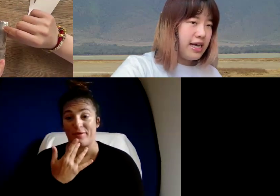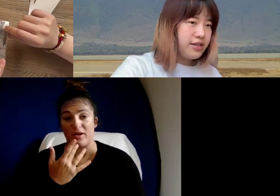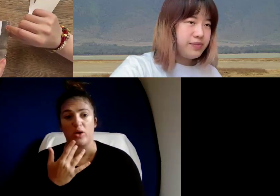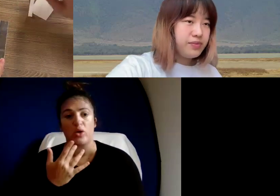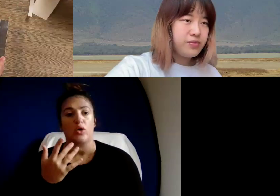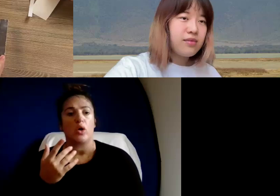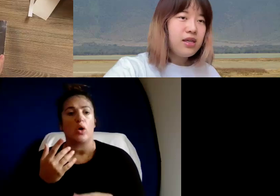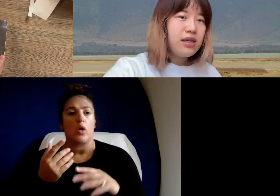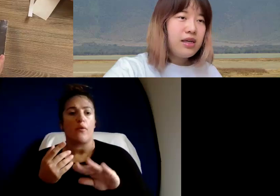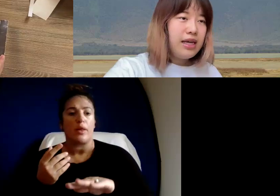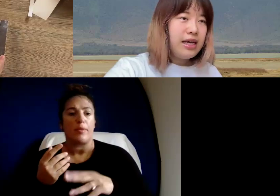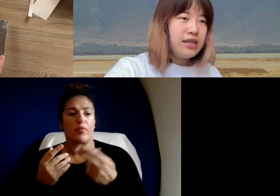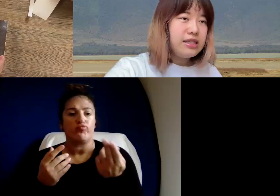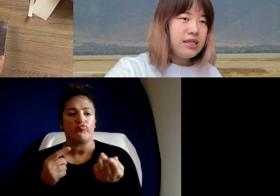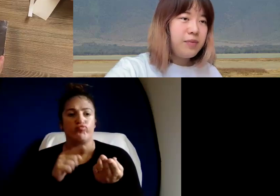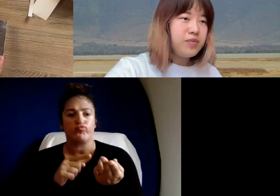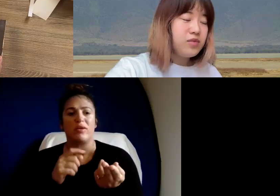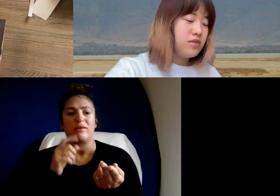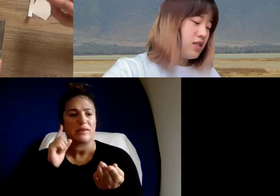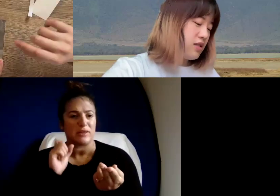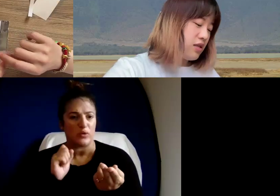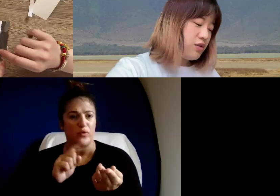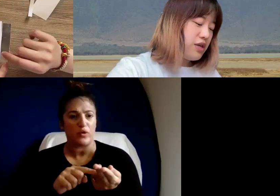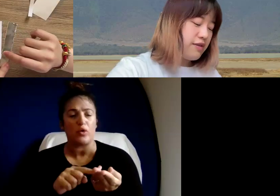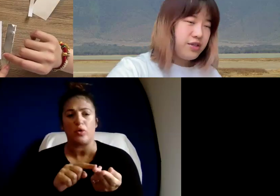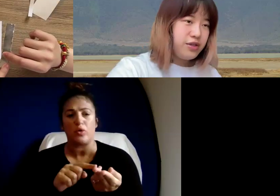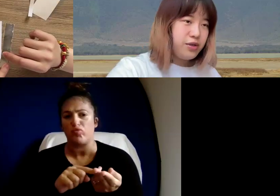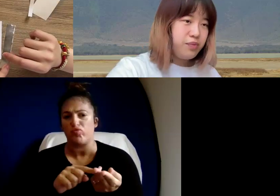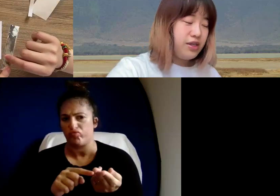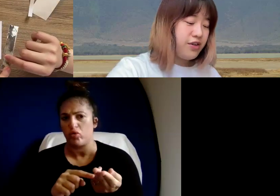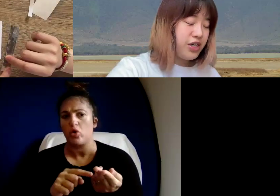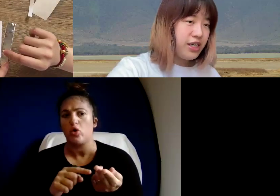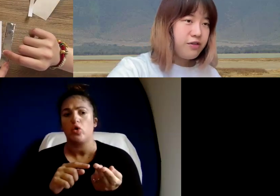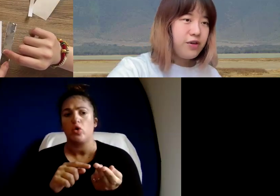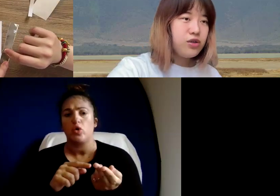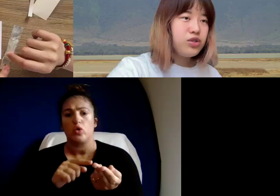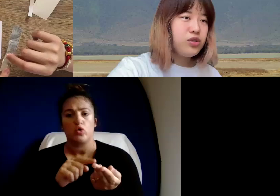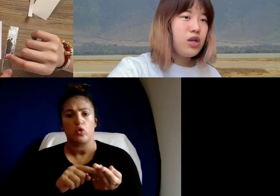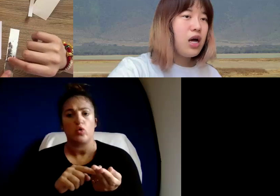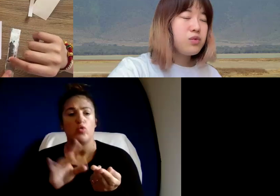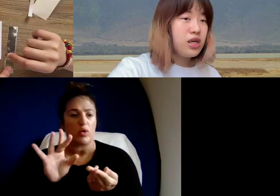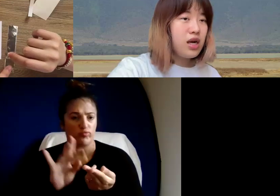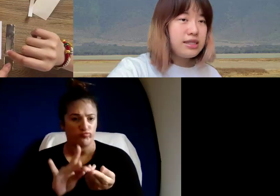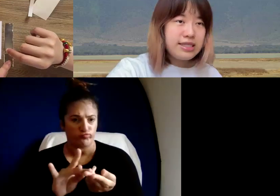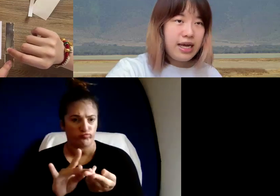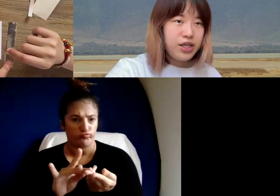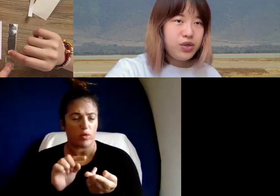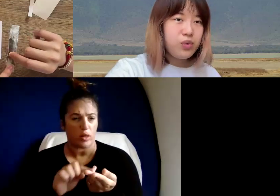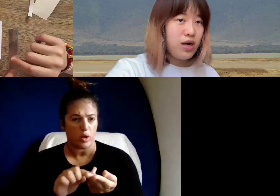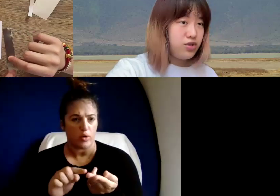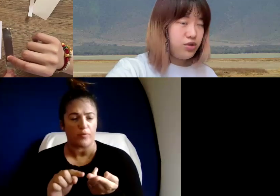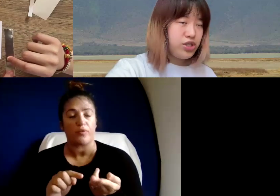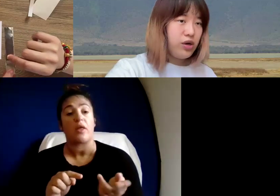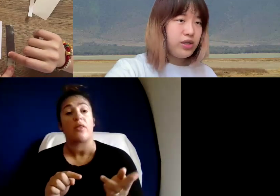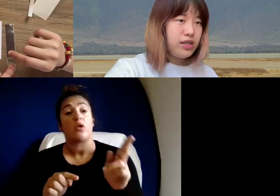silver side. And so you have to be very careful. Do not work on the side